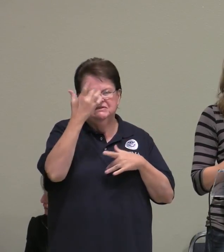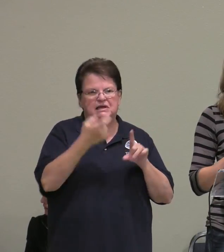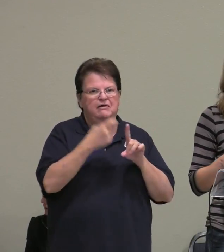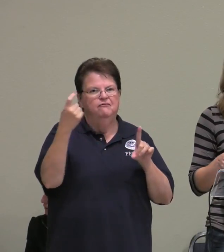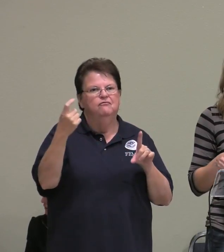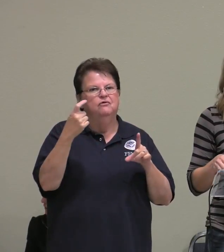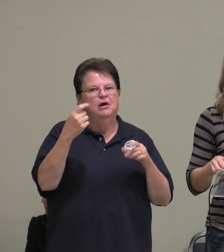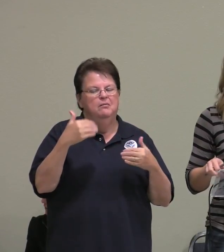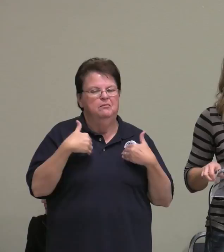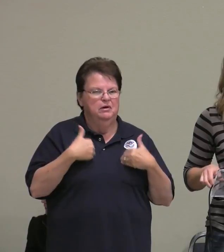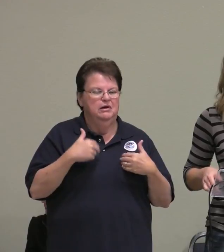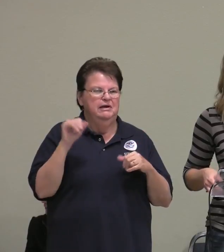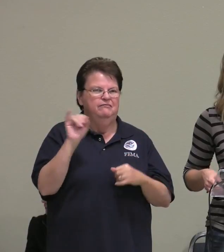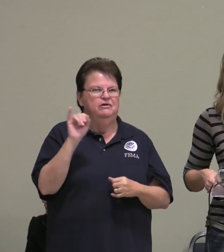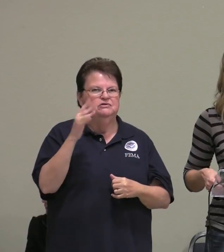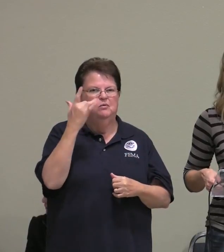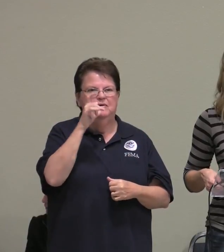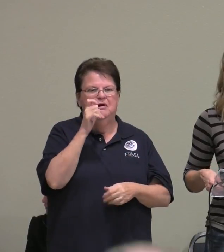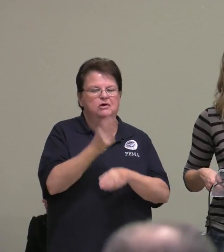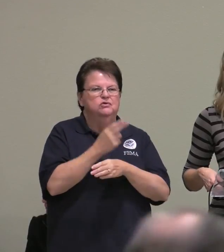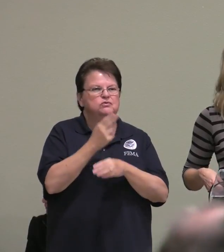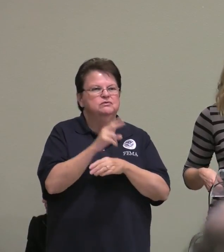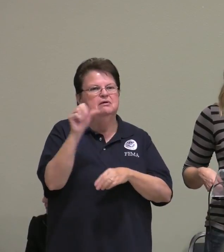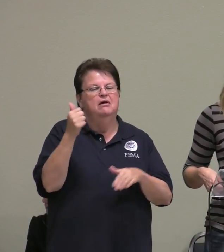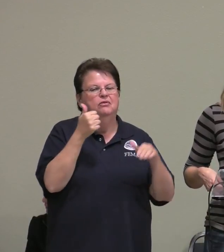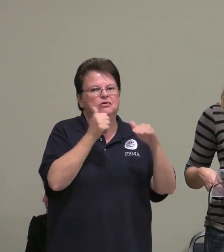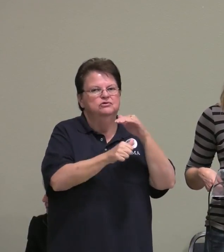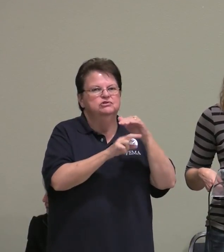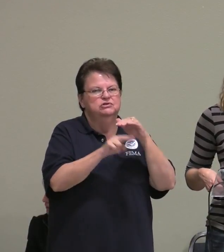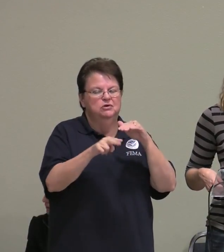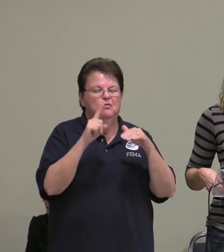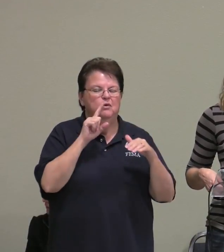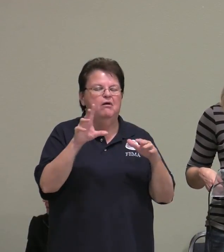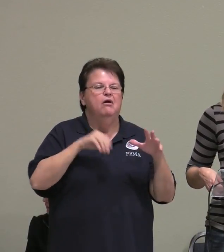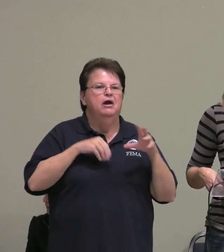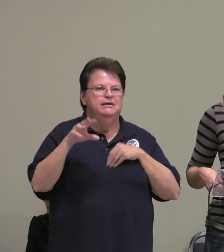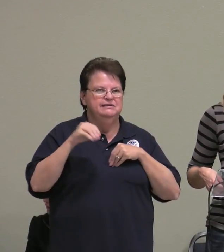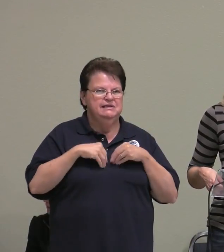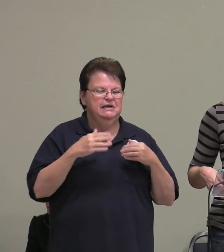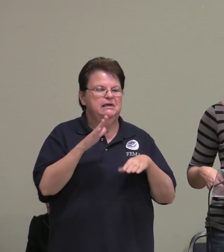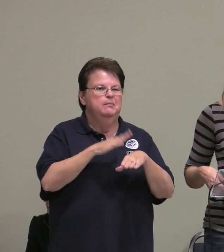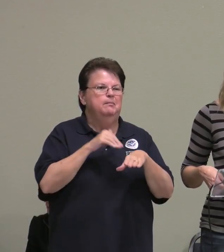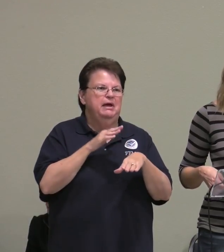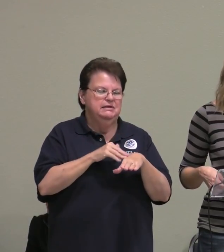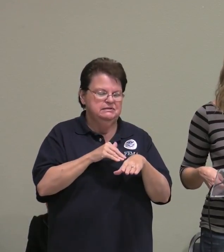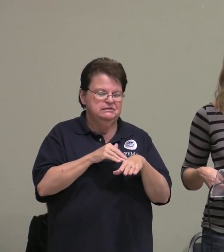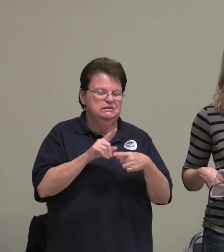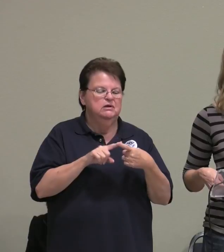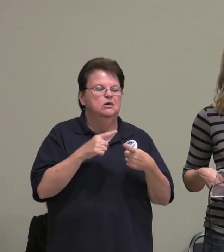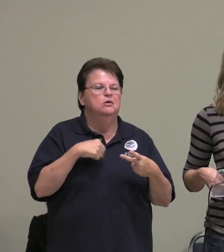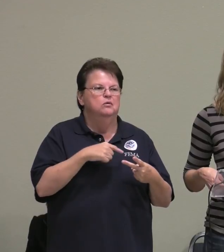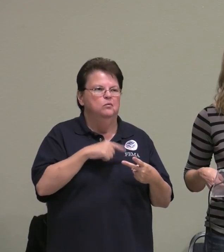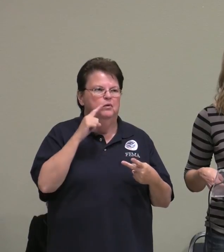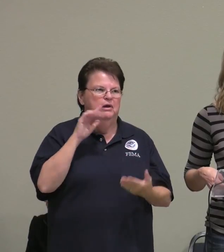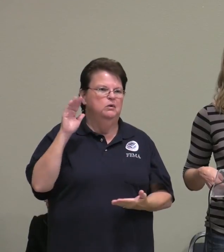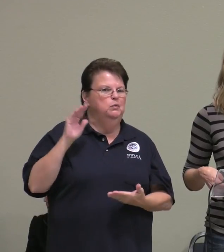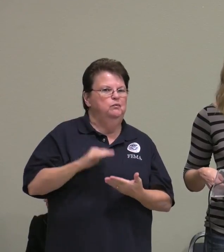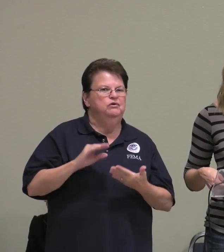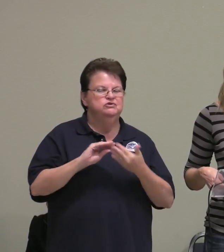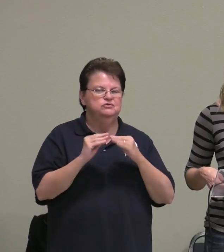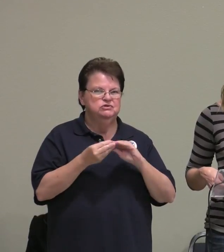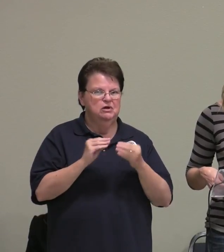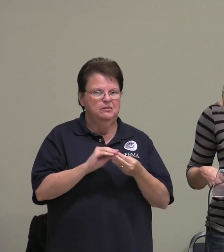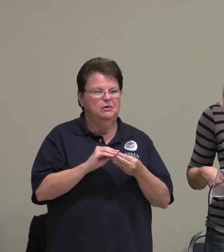upper respiratory infections why not use other shelters? We are taking pets and as I mentioned we are down in our numbers and we